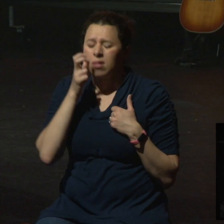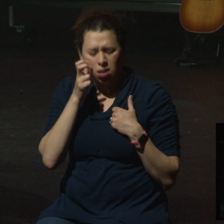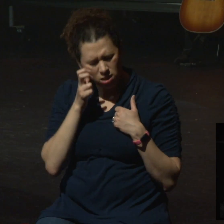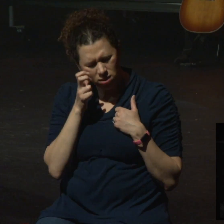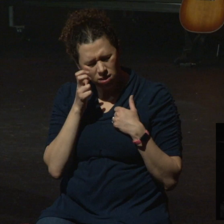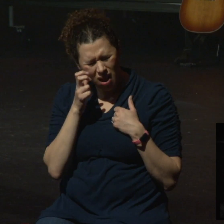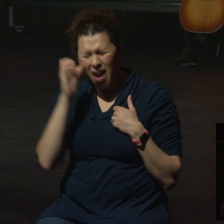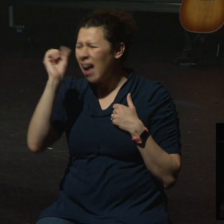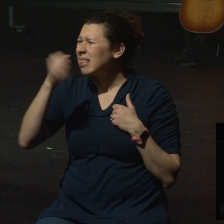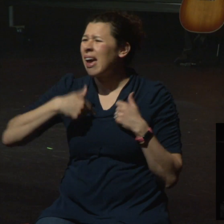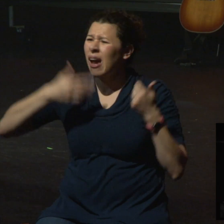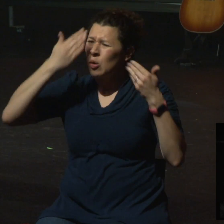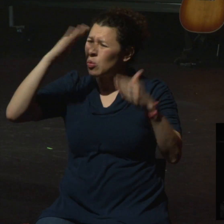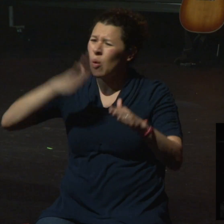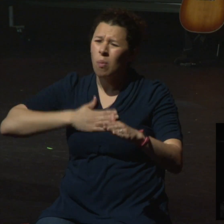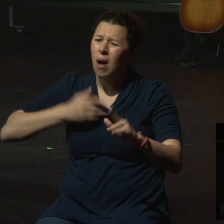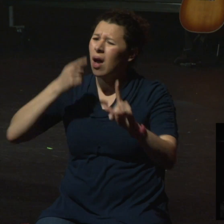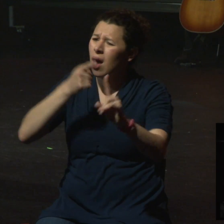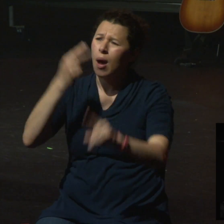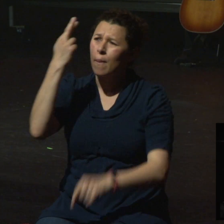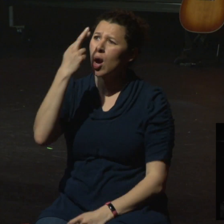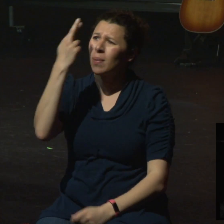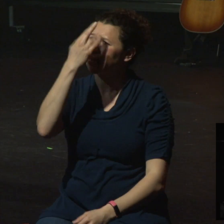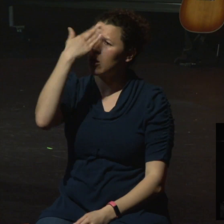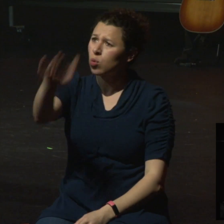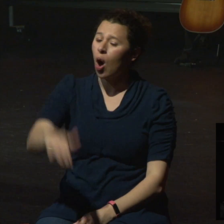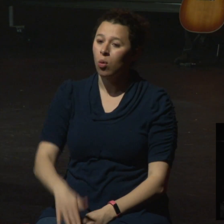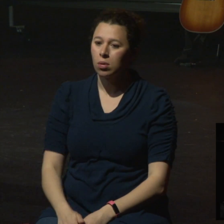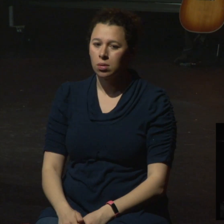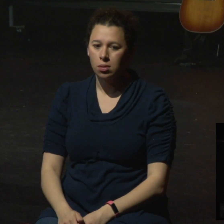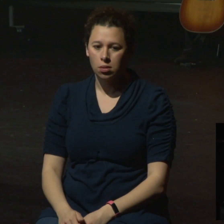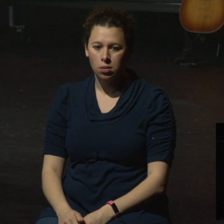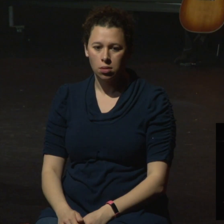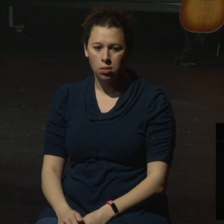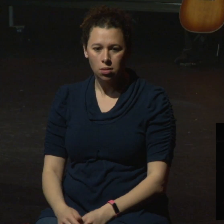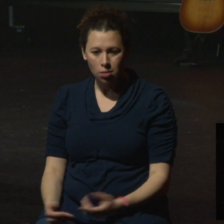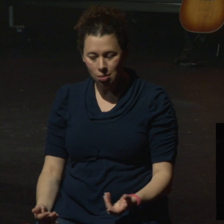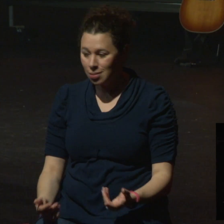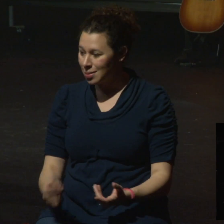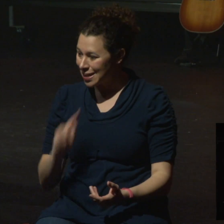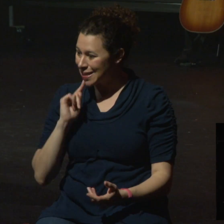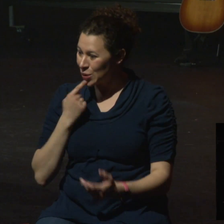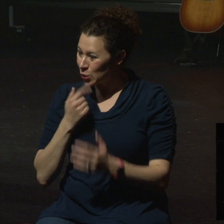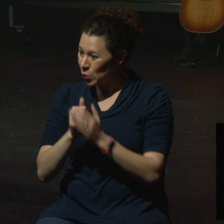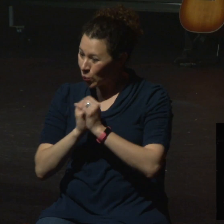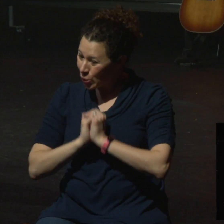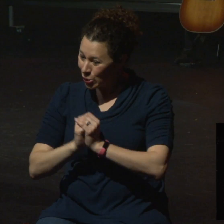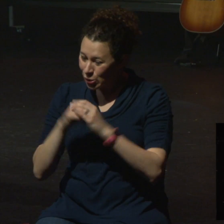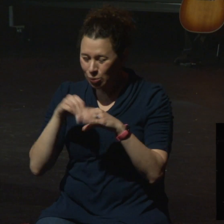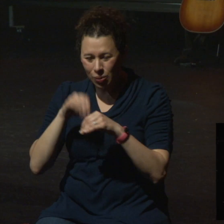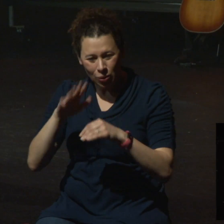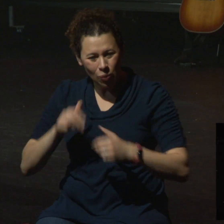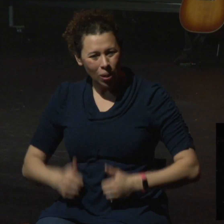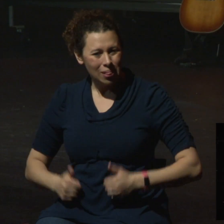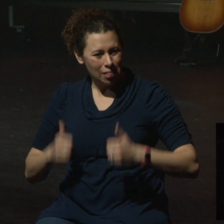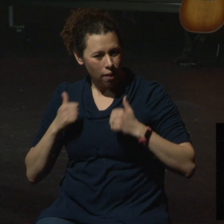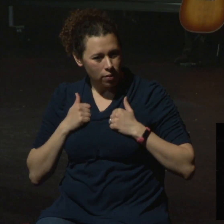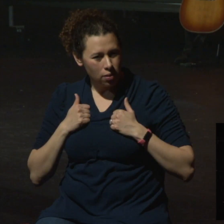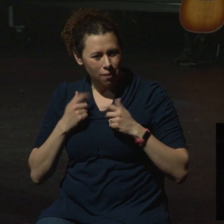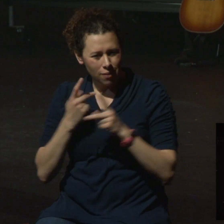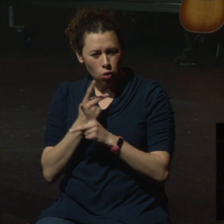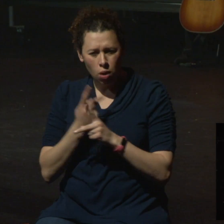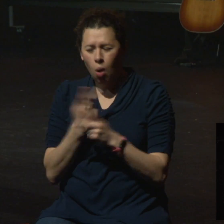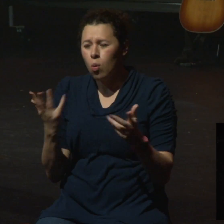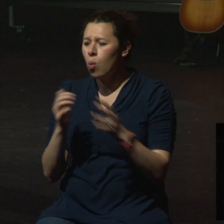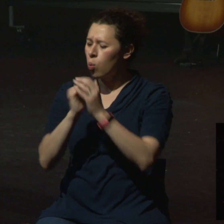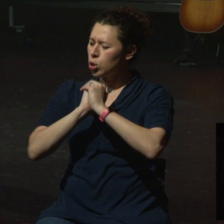what in the world you're supposed to be doing. And if that's the case, get some serious worship going on in your life. Figure out how worship looks for